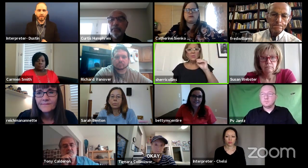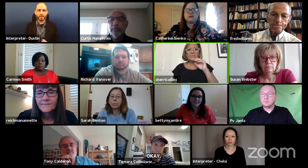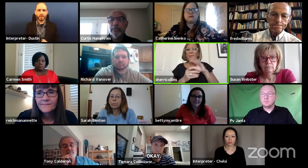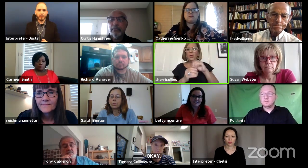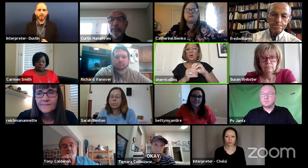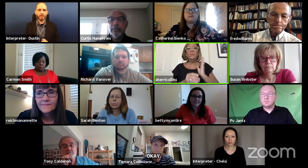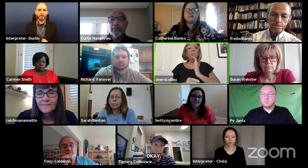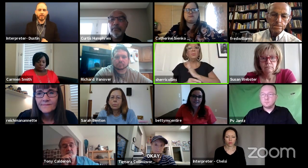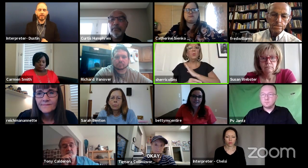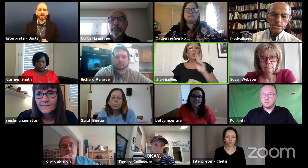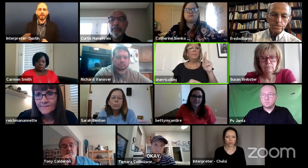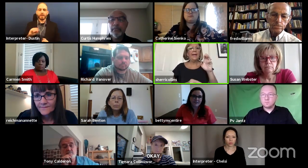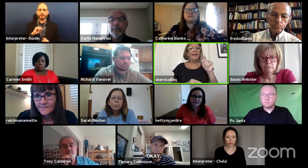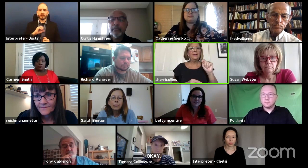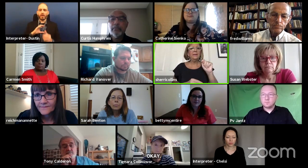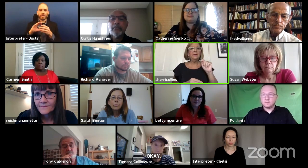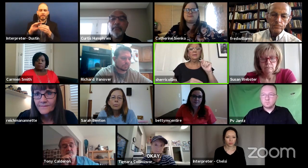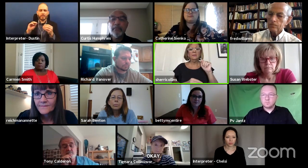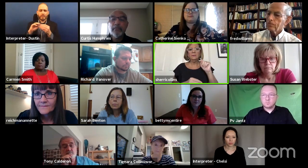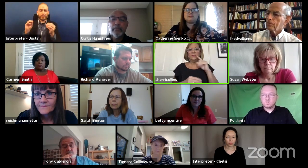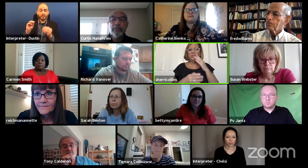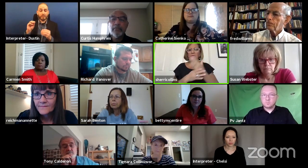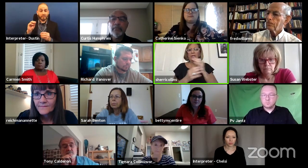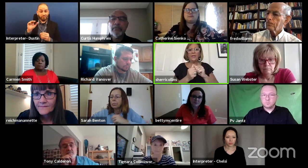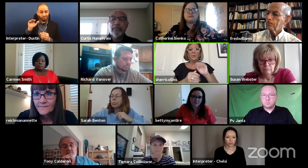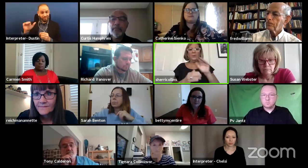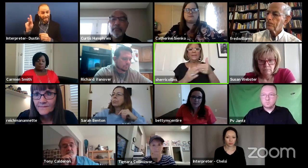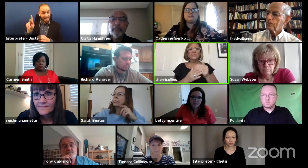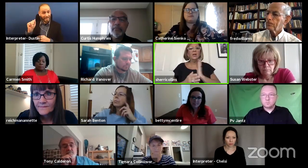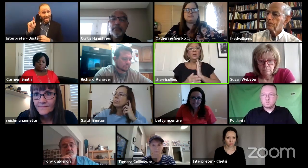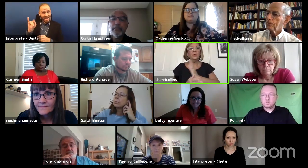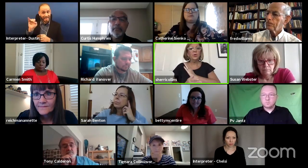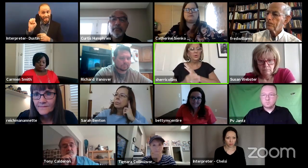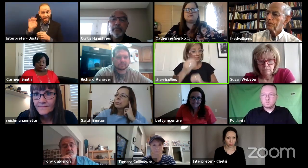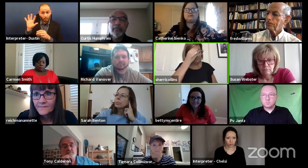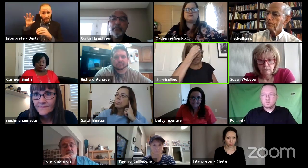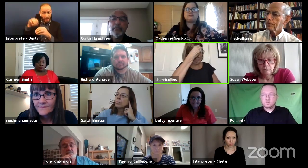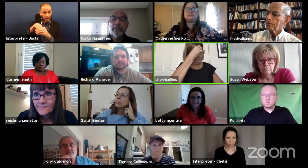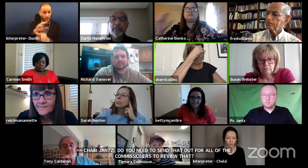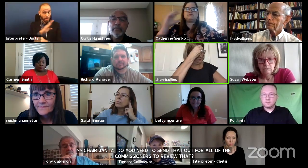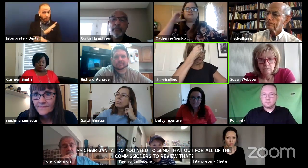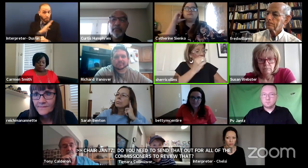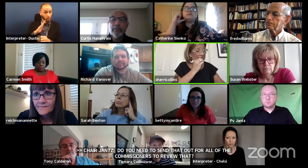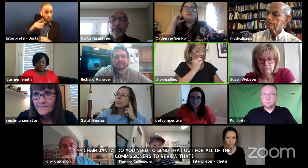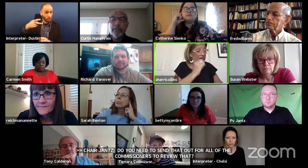Katie, was that part of the board packet? Did you share that with the entire board?